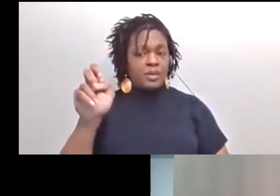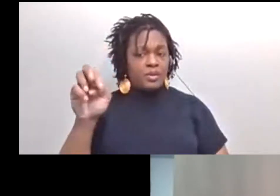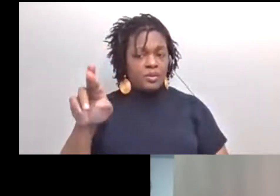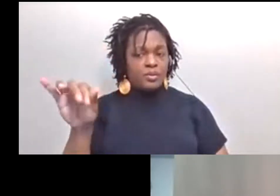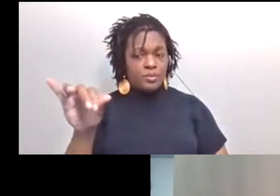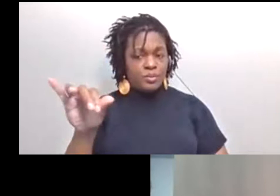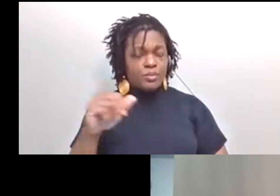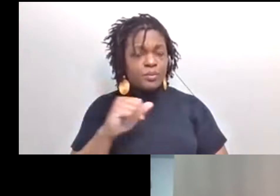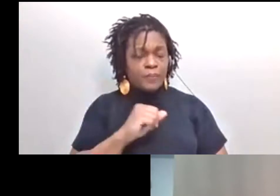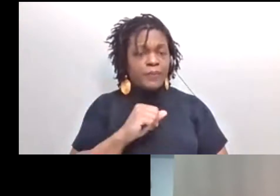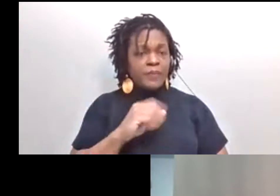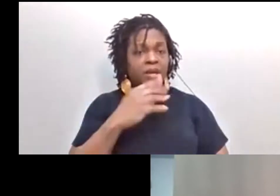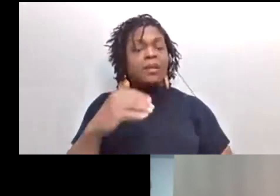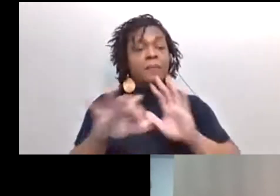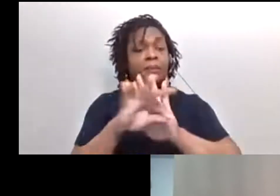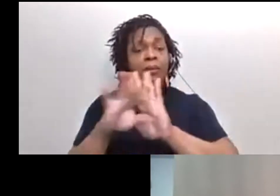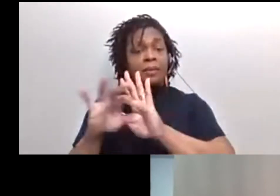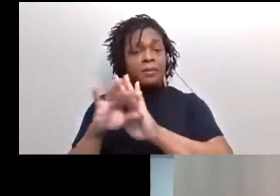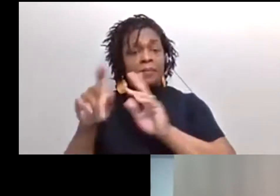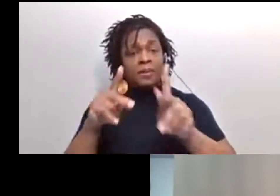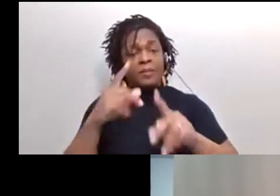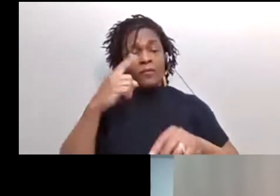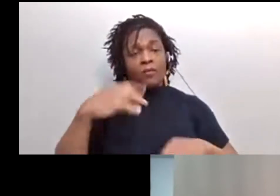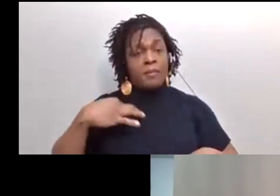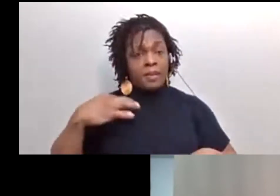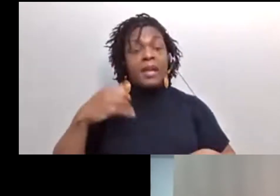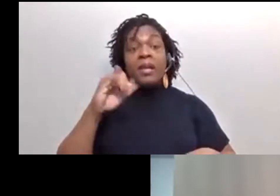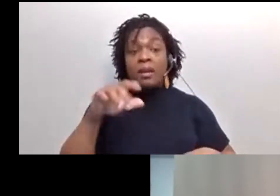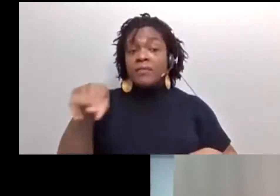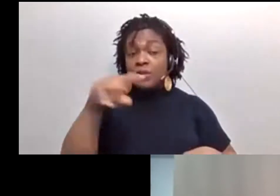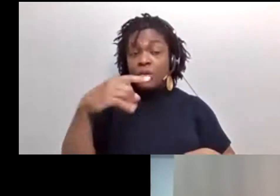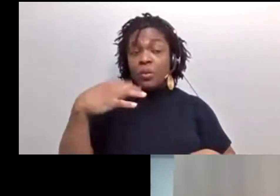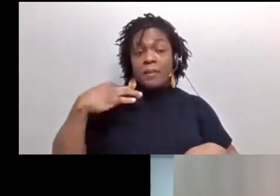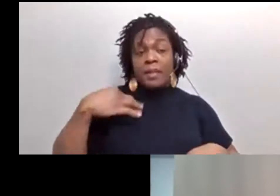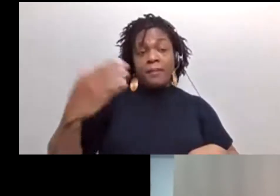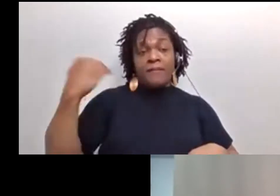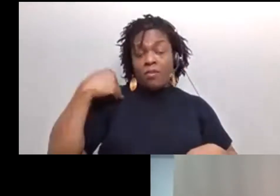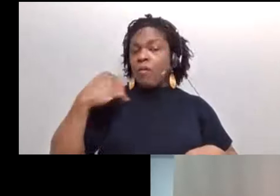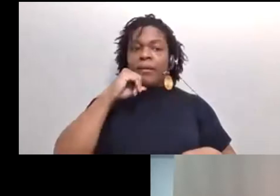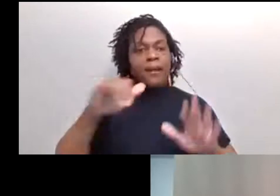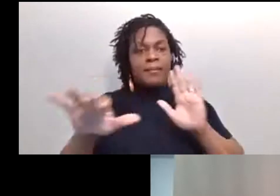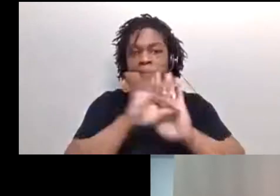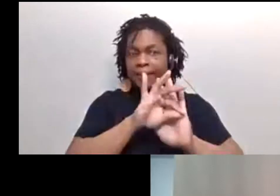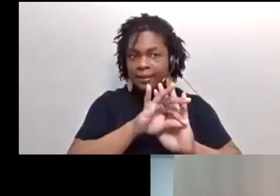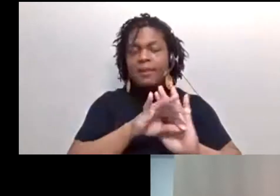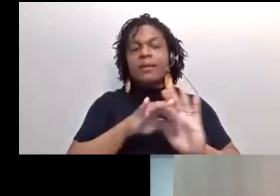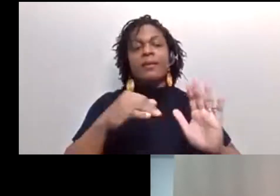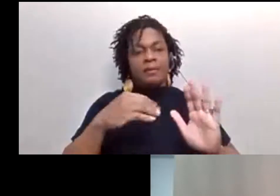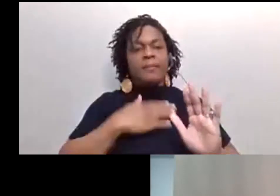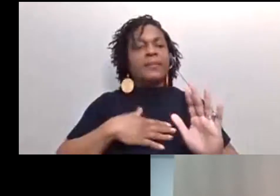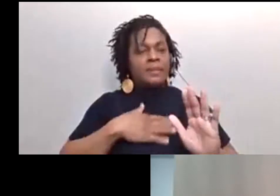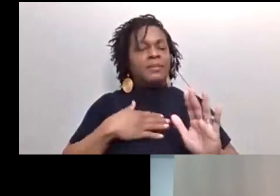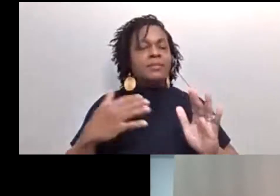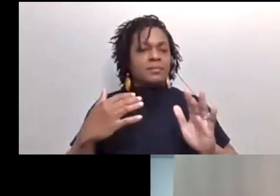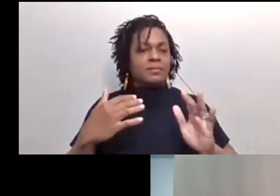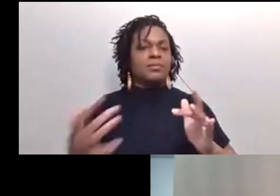then select people to apply. If people have applied initially and weren't selected, you could just reach out and